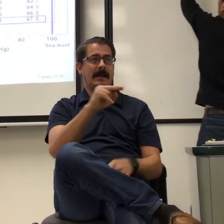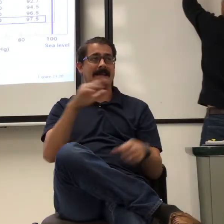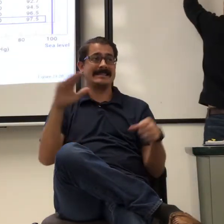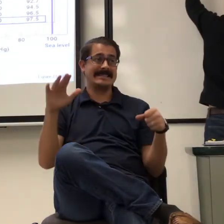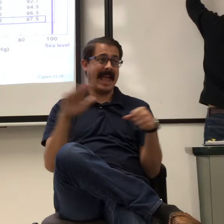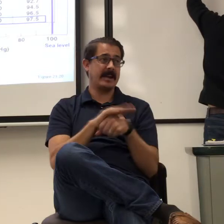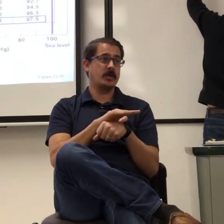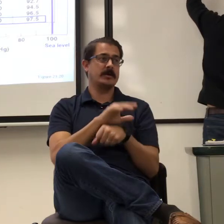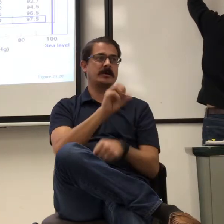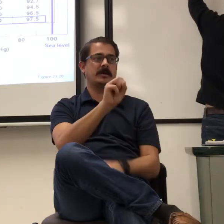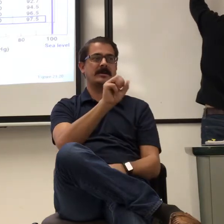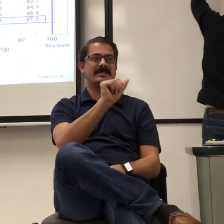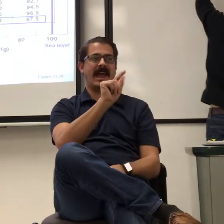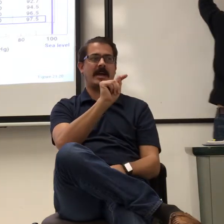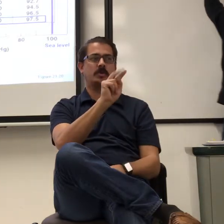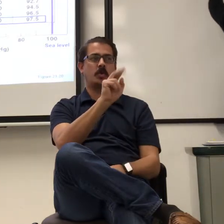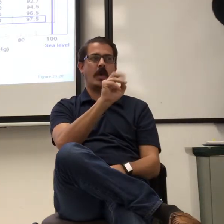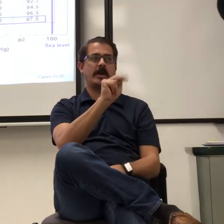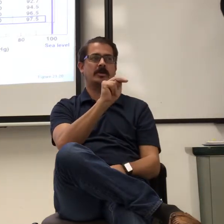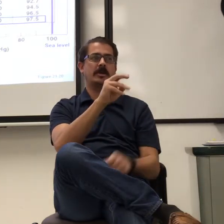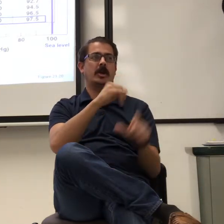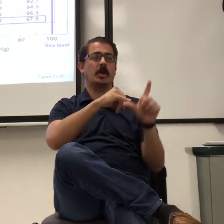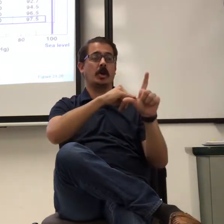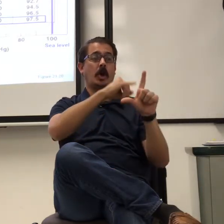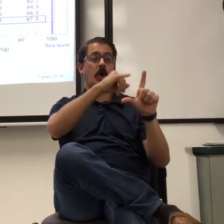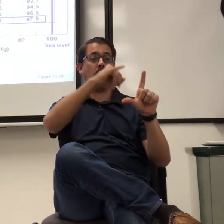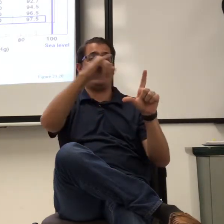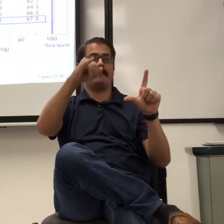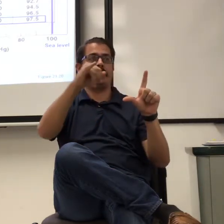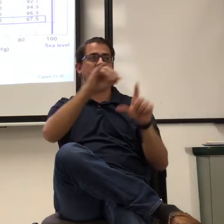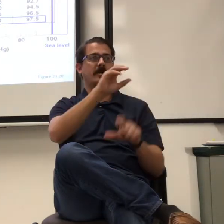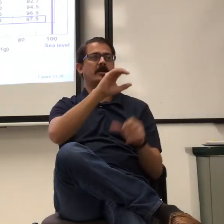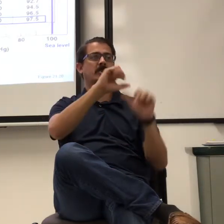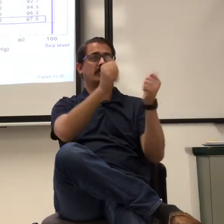saturation curve is sigmoid shape.